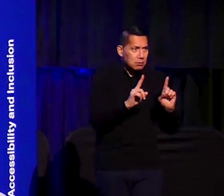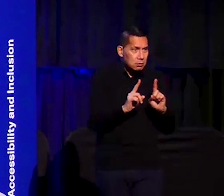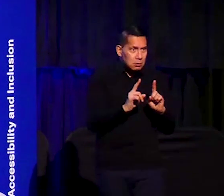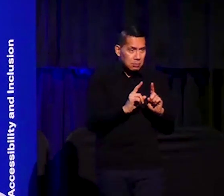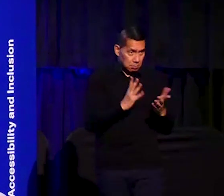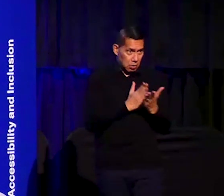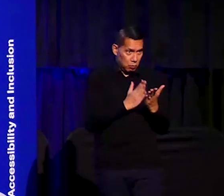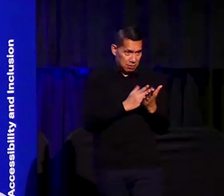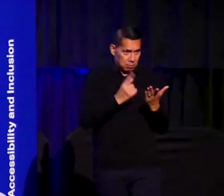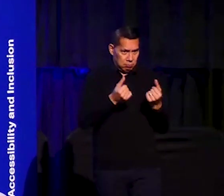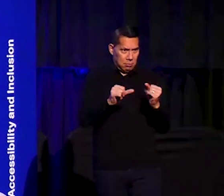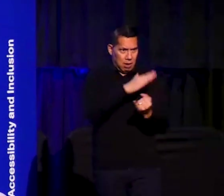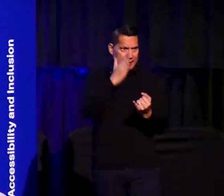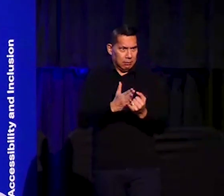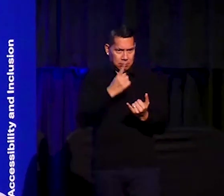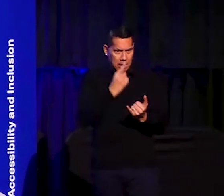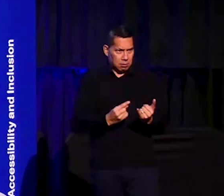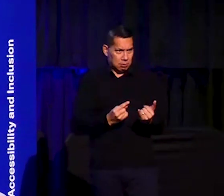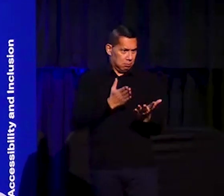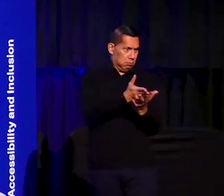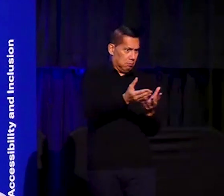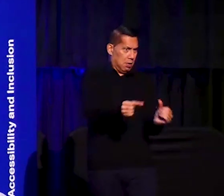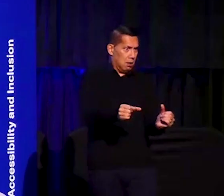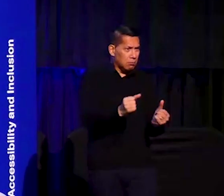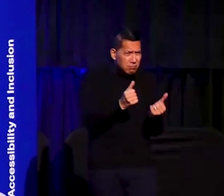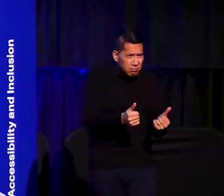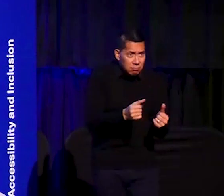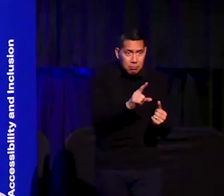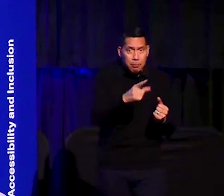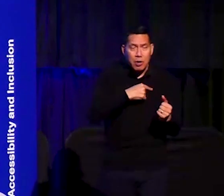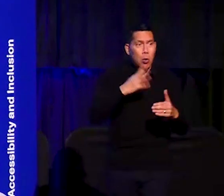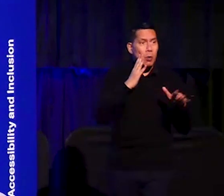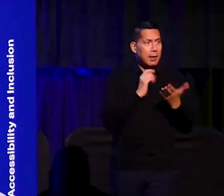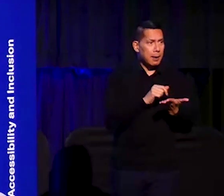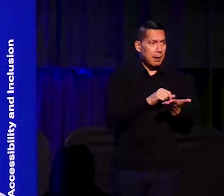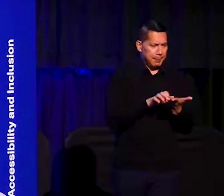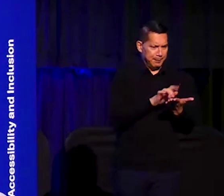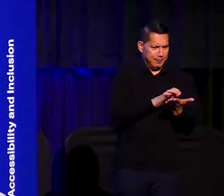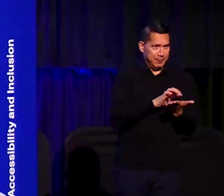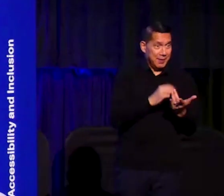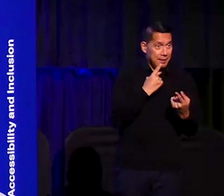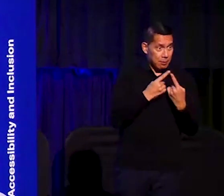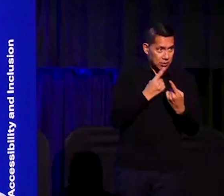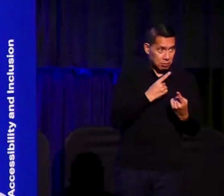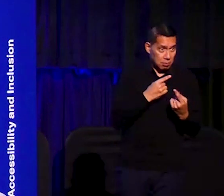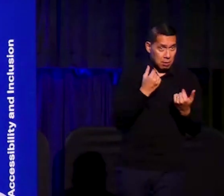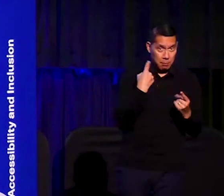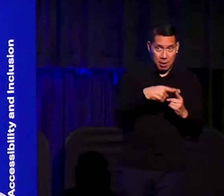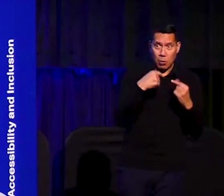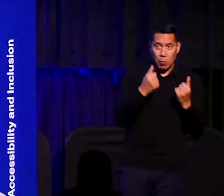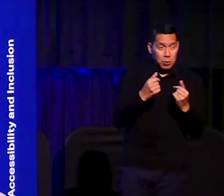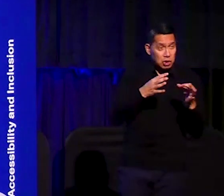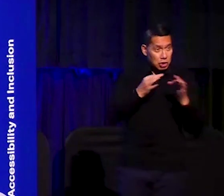the end. This is great. It's the same thing with error messages. And this is, again, where we overlap with good design and where